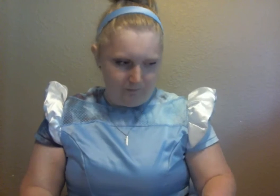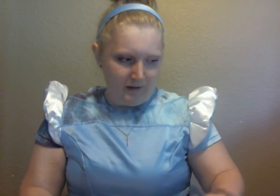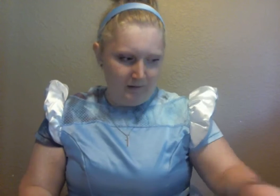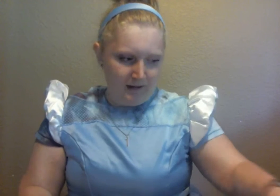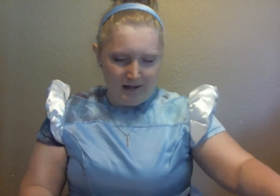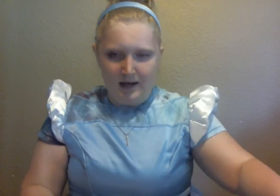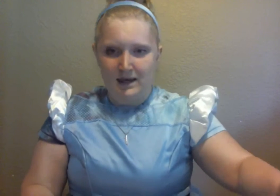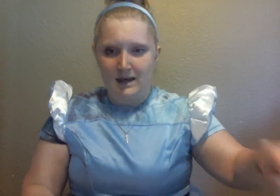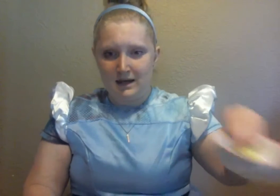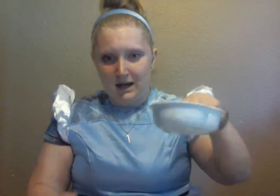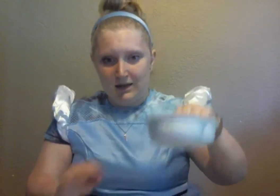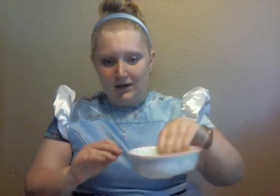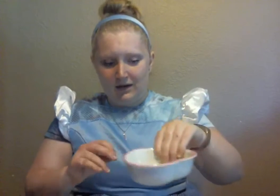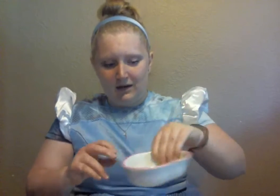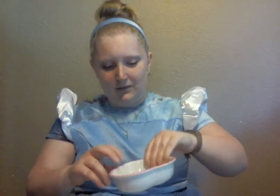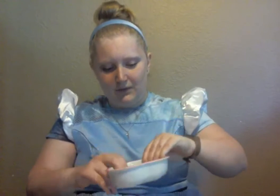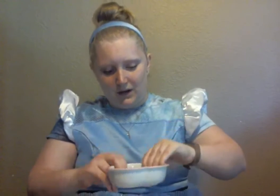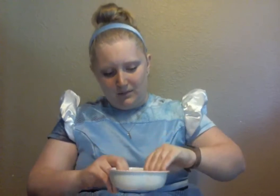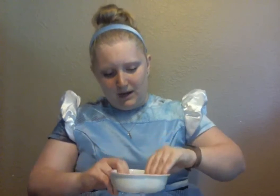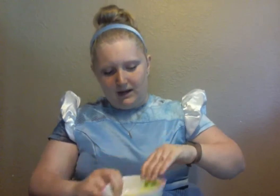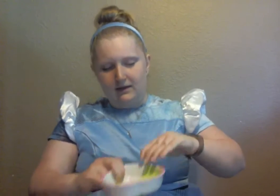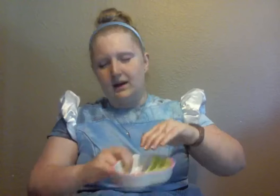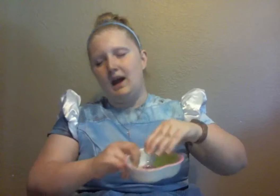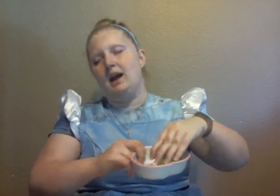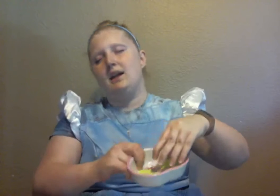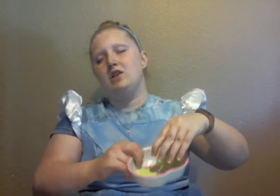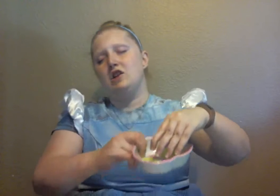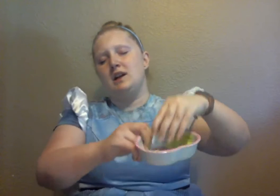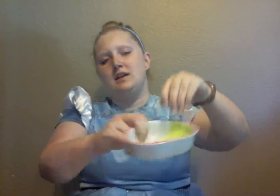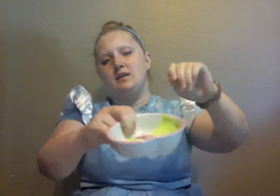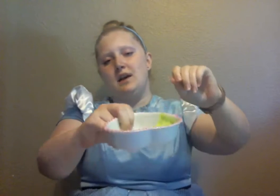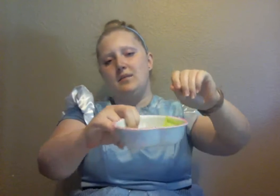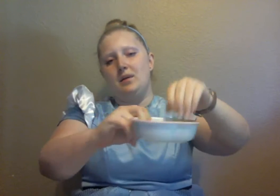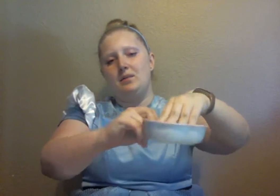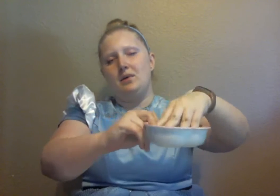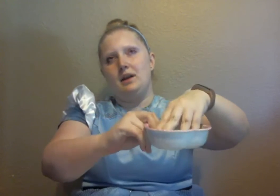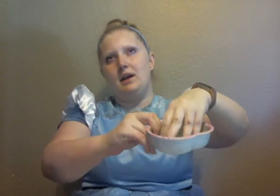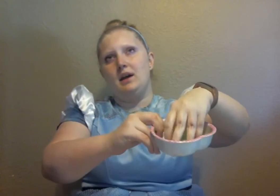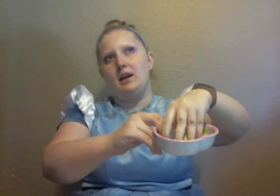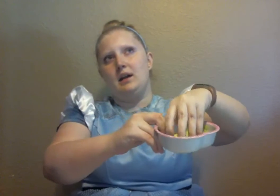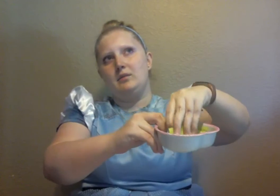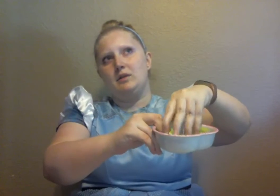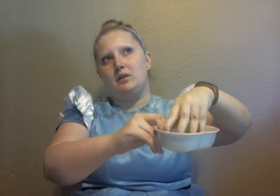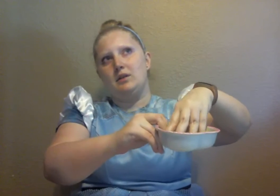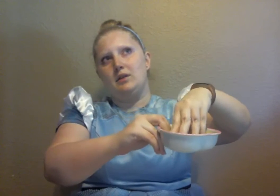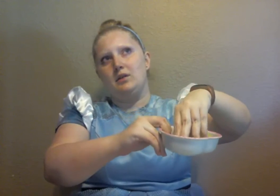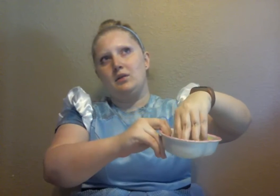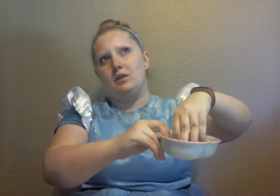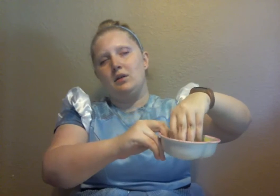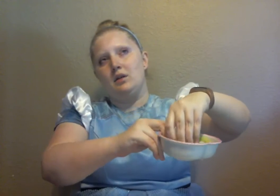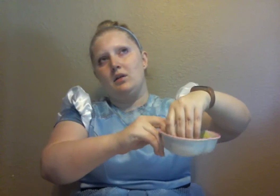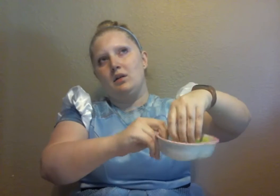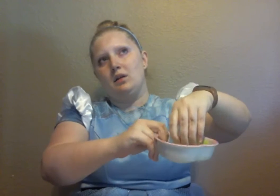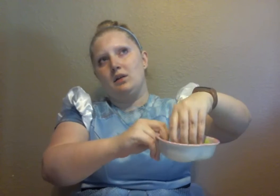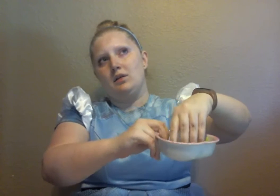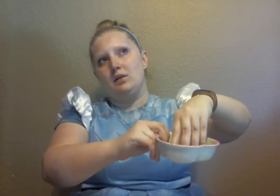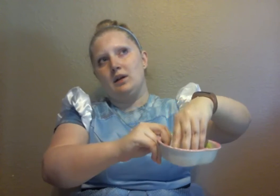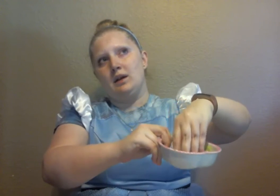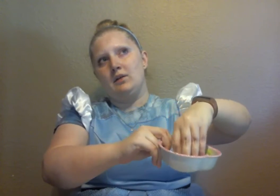Then we need another verb that ends in ing. So I have my bowl here, and I'm just going to look through and